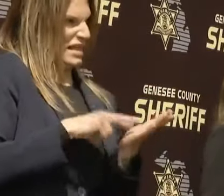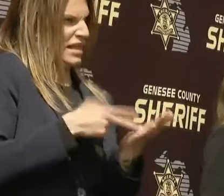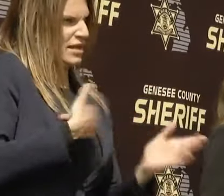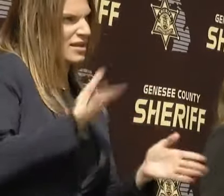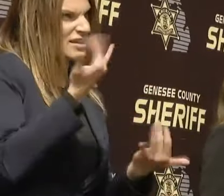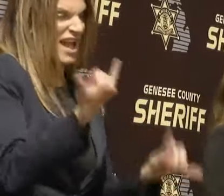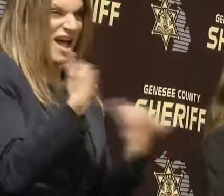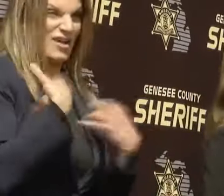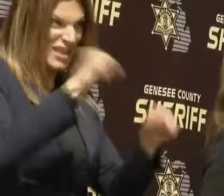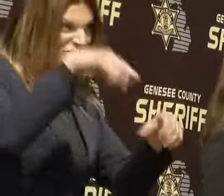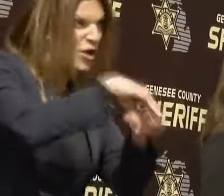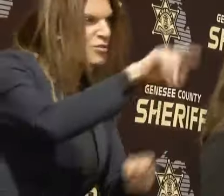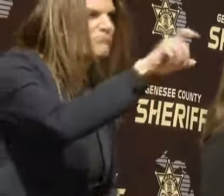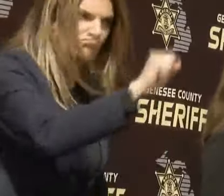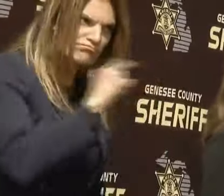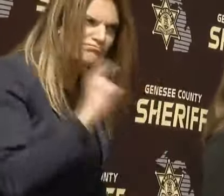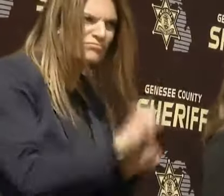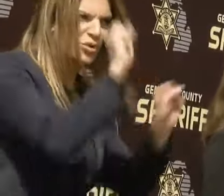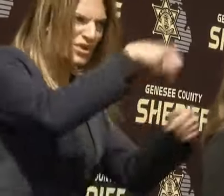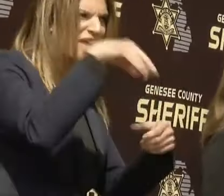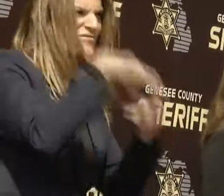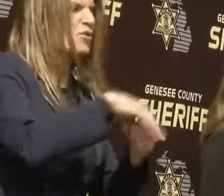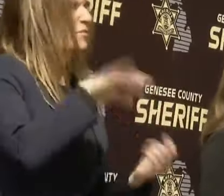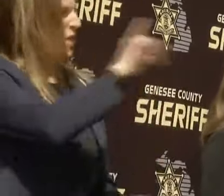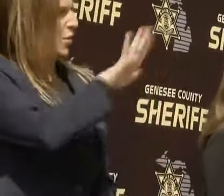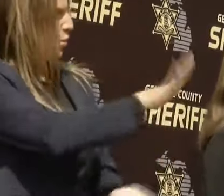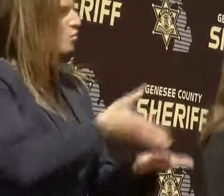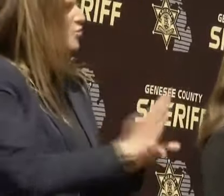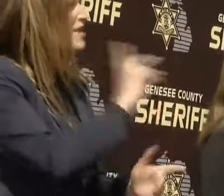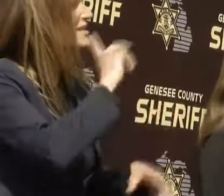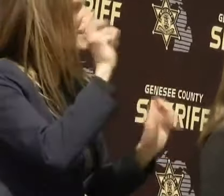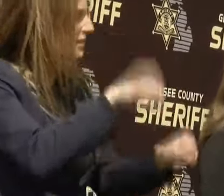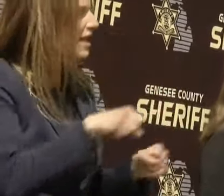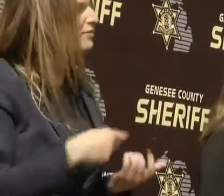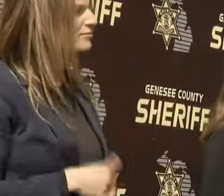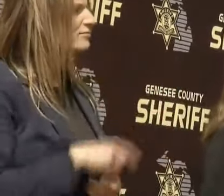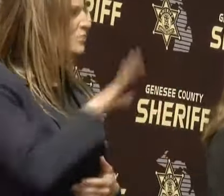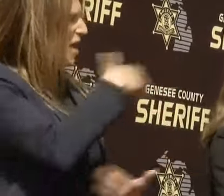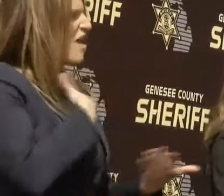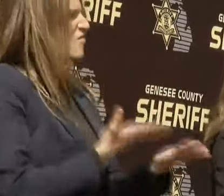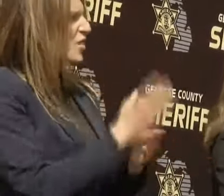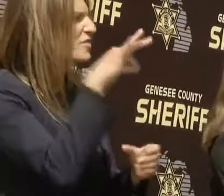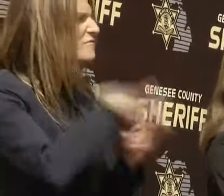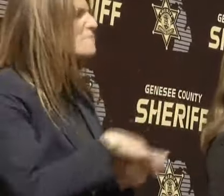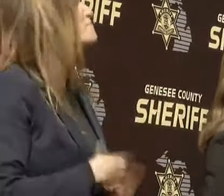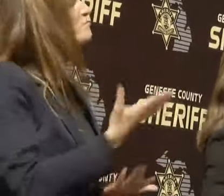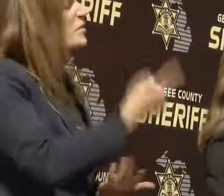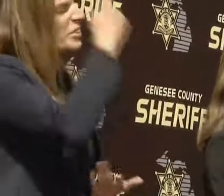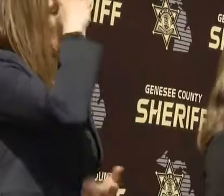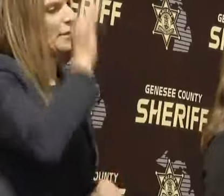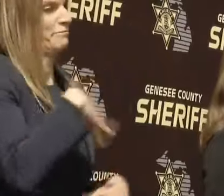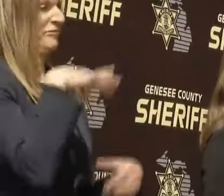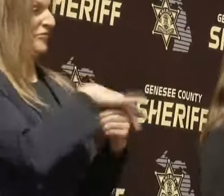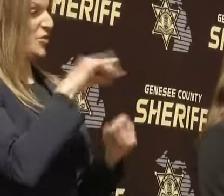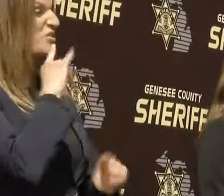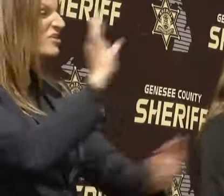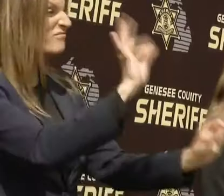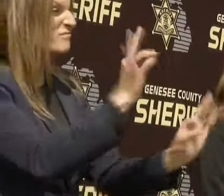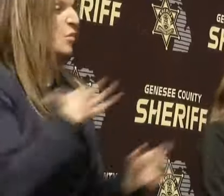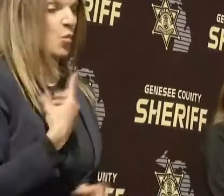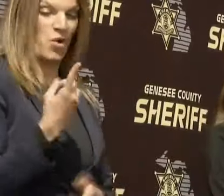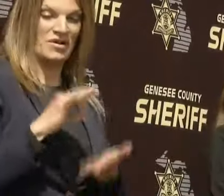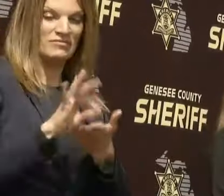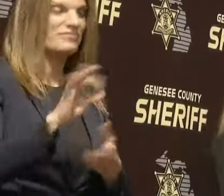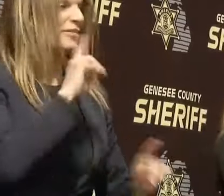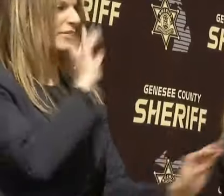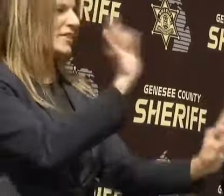can still vote. You still have access to that fundamental right, your right to vote. And you may think it doesn't matter, or my one vote doesn't